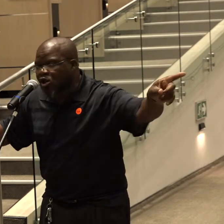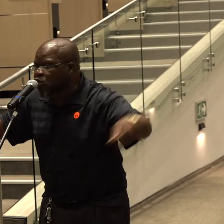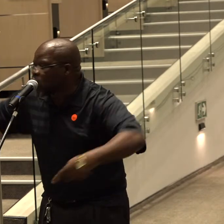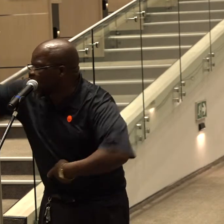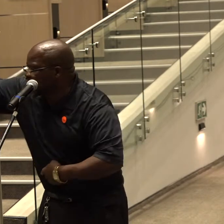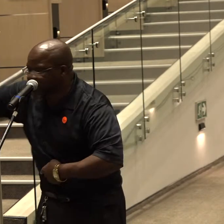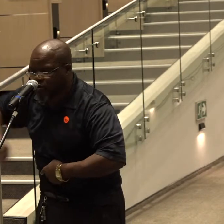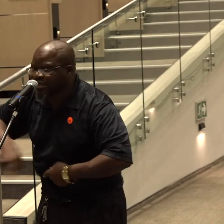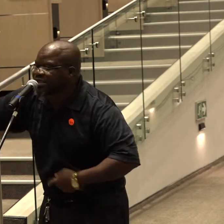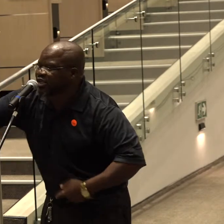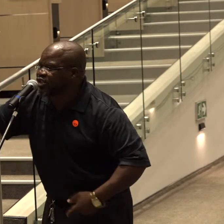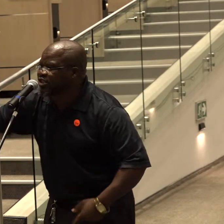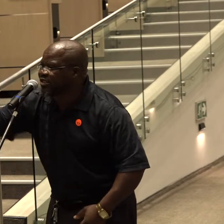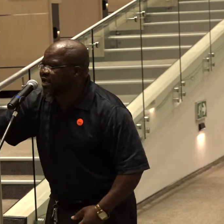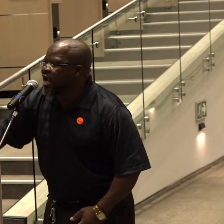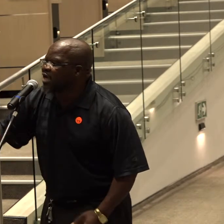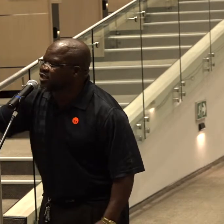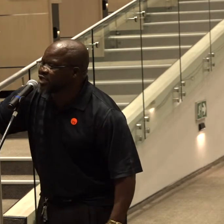foreign